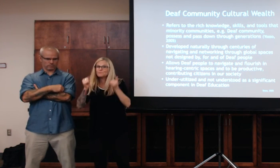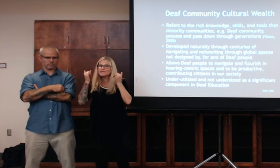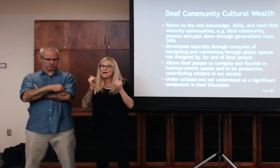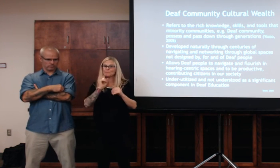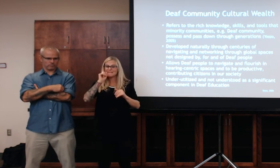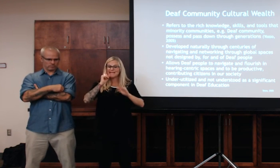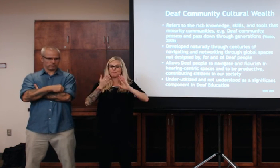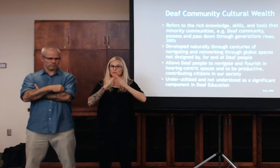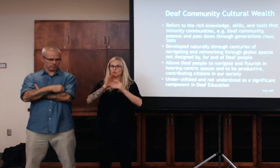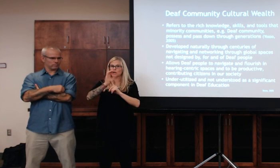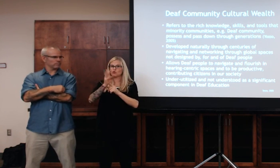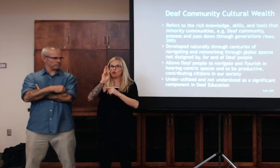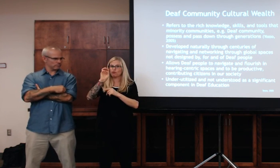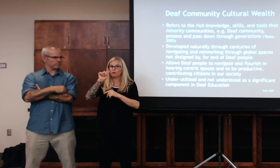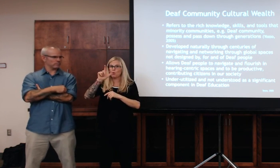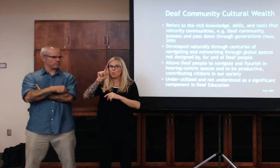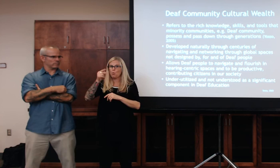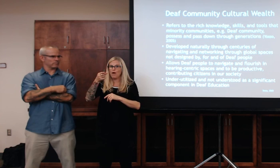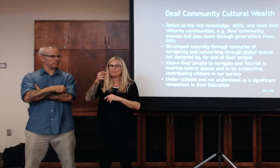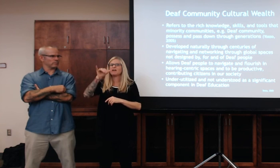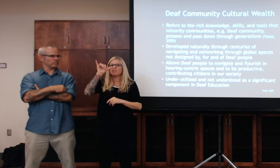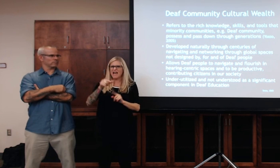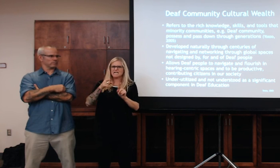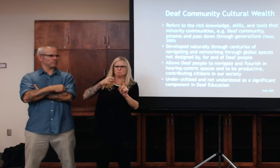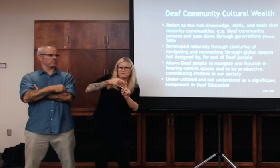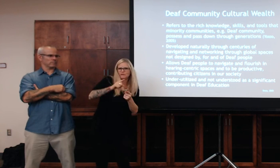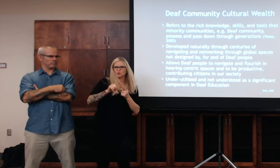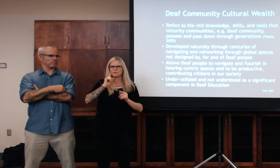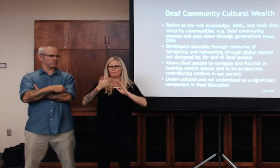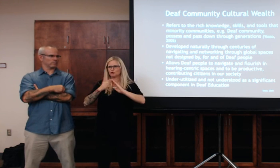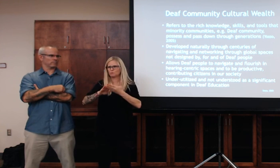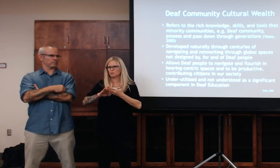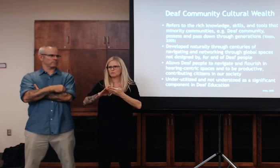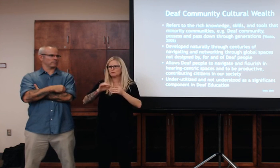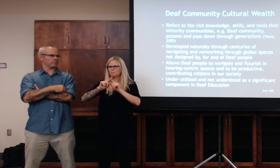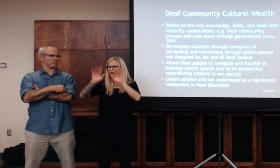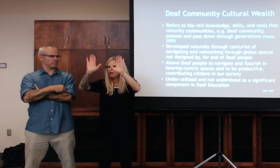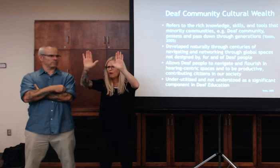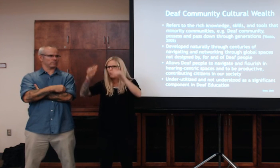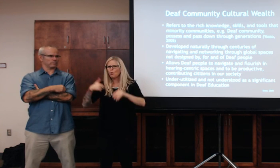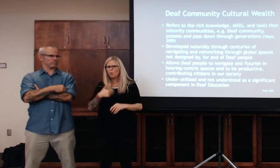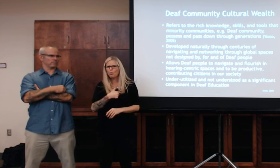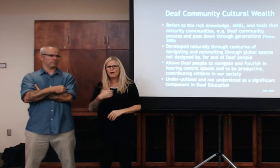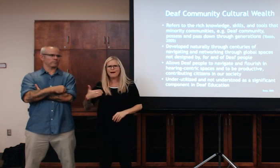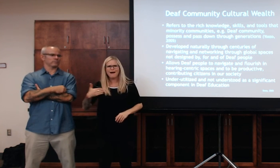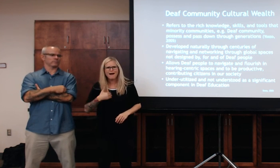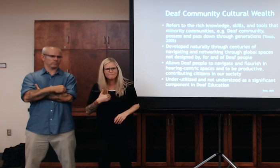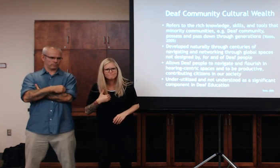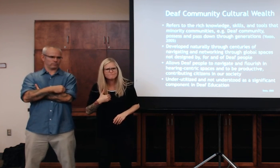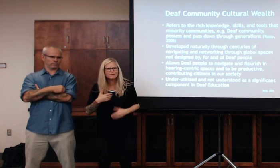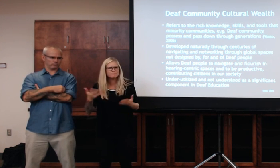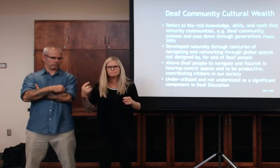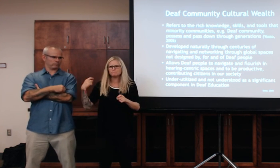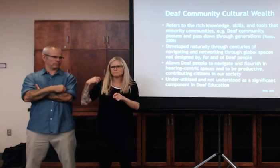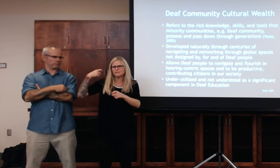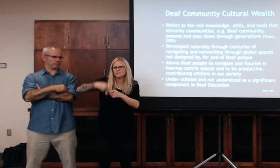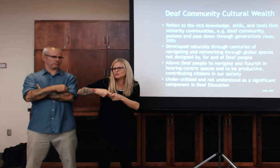navigate. Now, the deaf community cultural wealth, that's specific to the deaf community. But let me tell you, we have